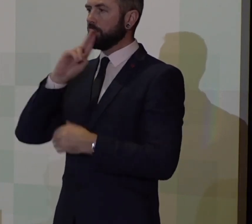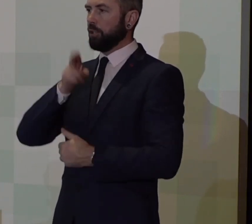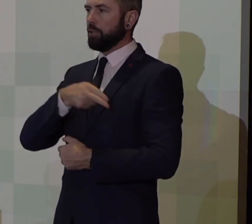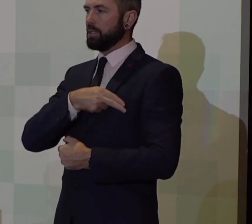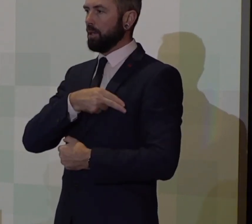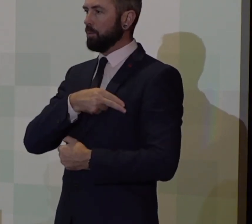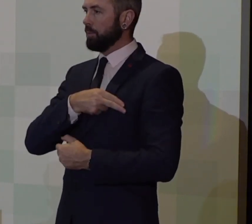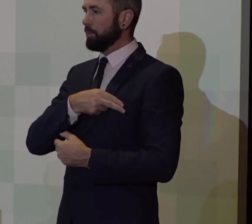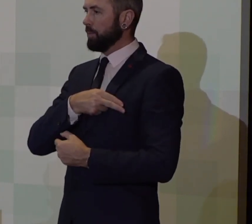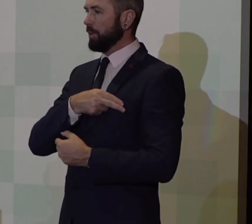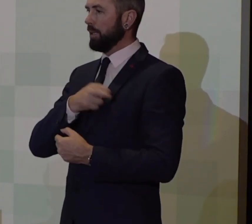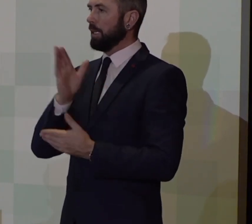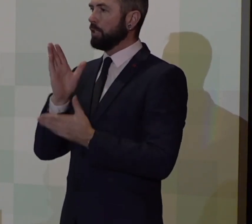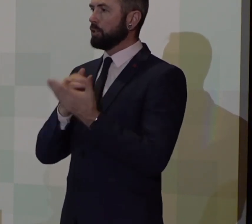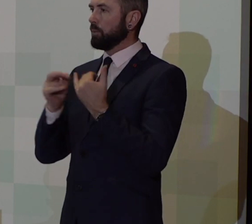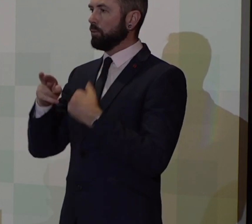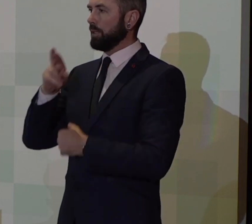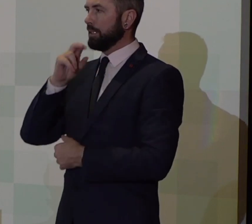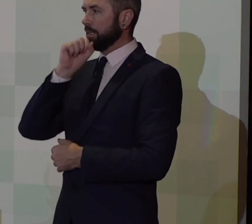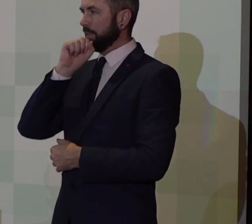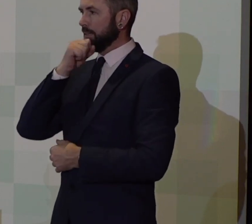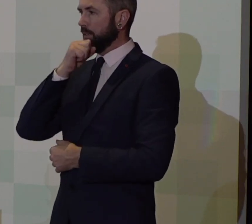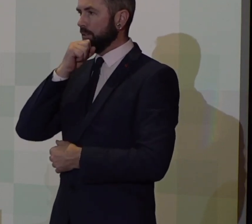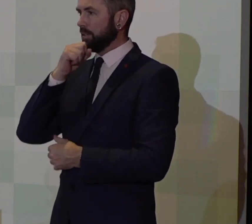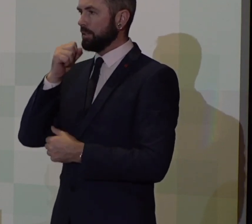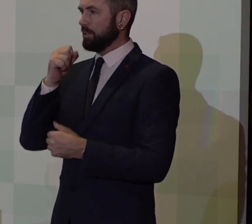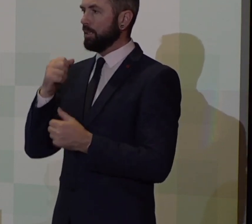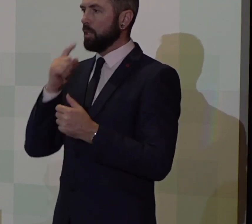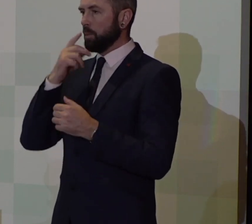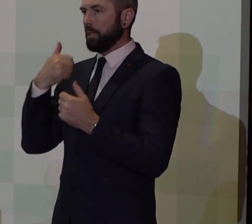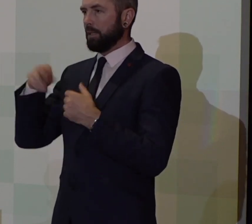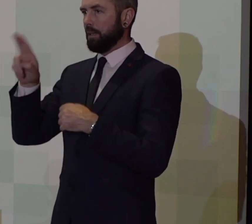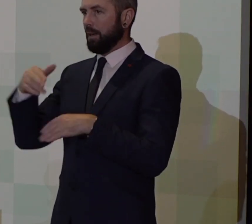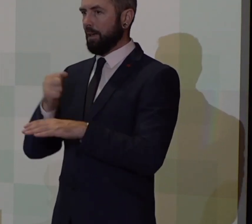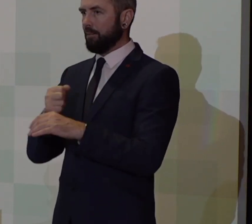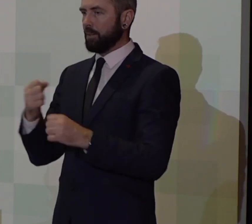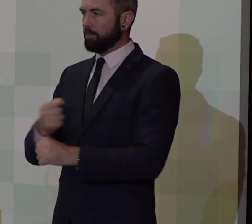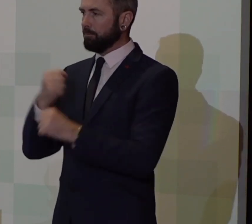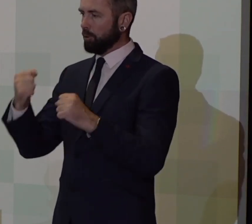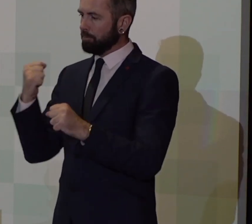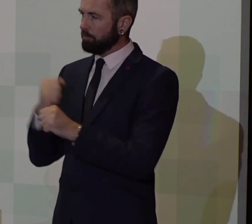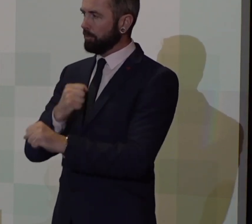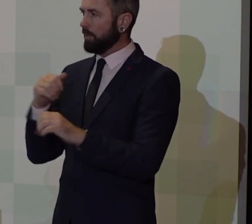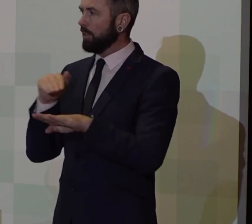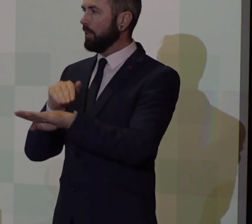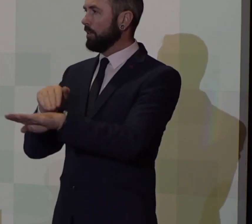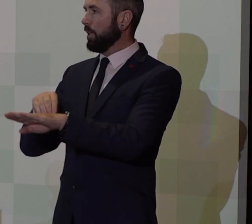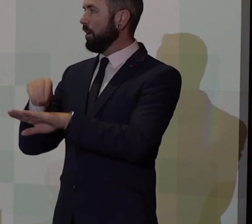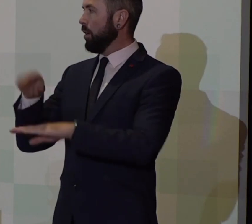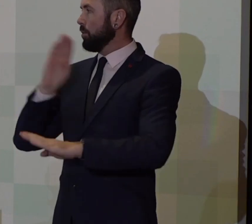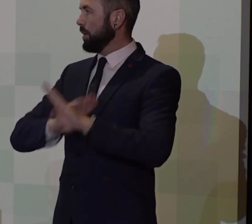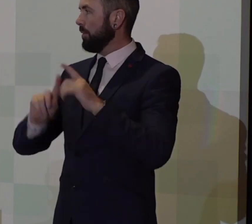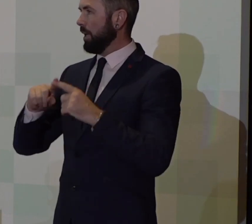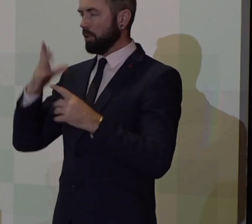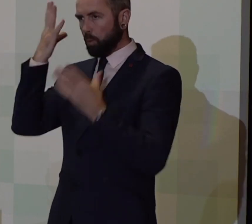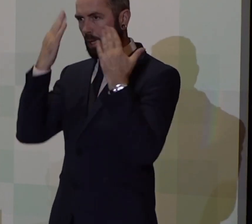stereotyping as something very serious, which can have very marked effects on the behavior and